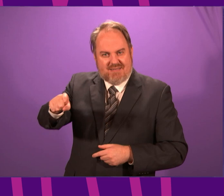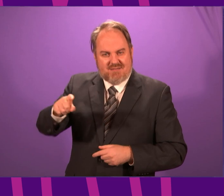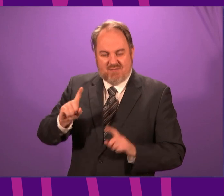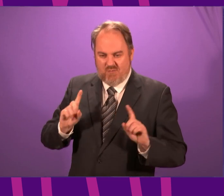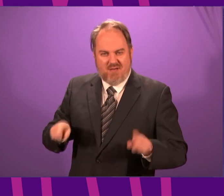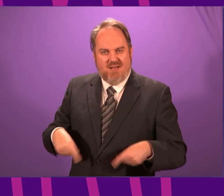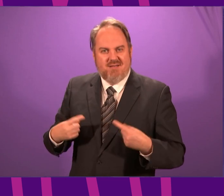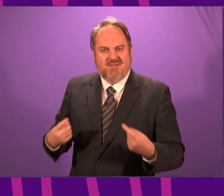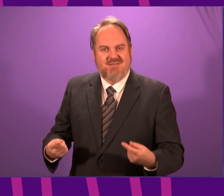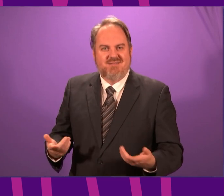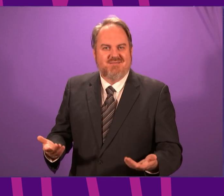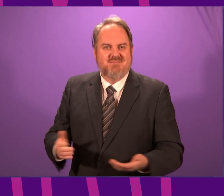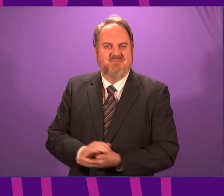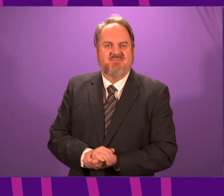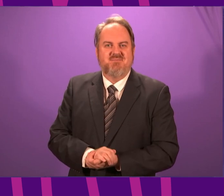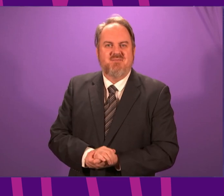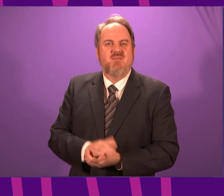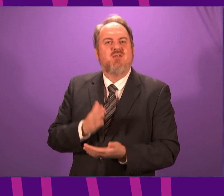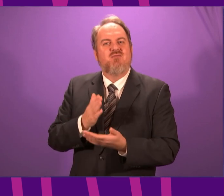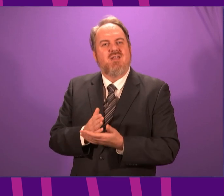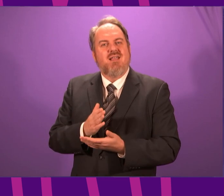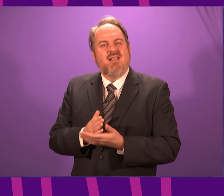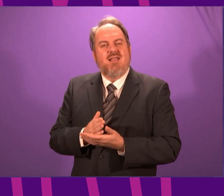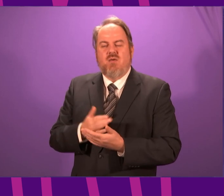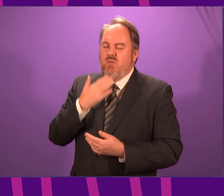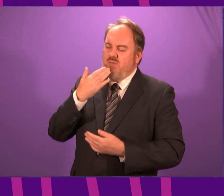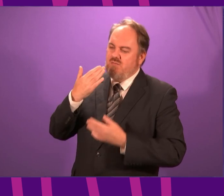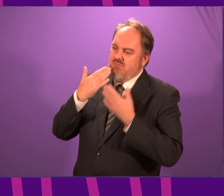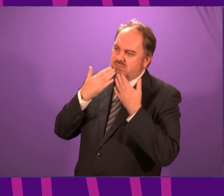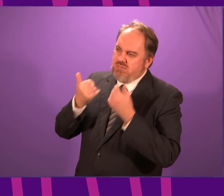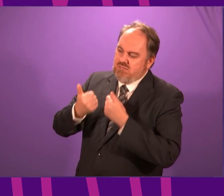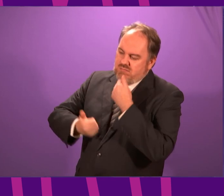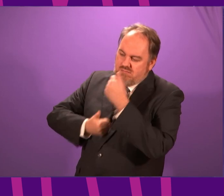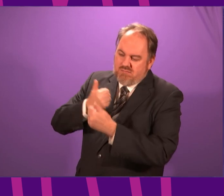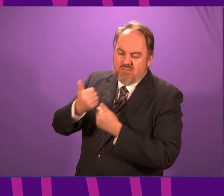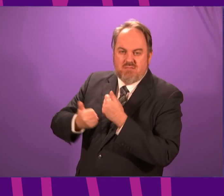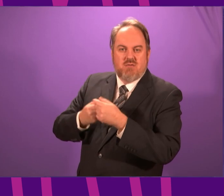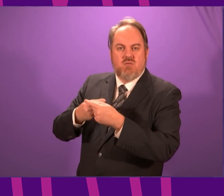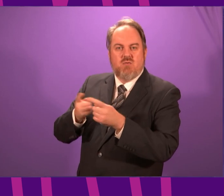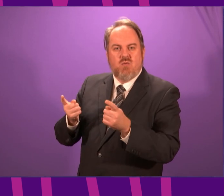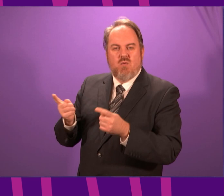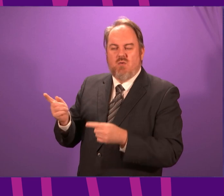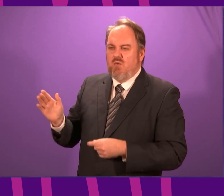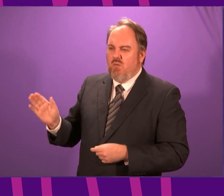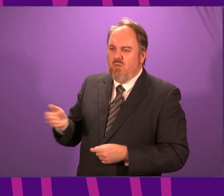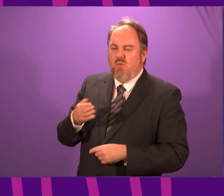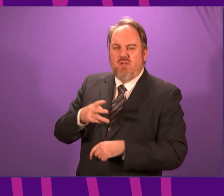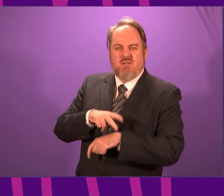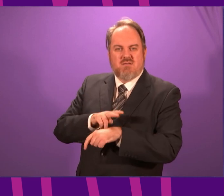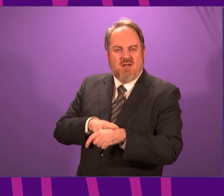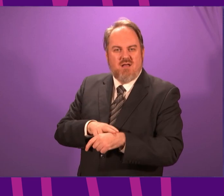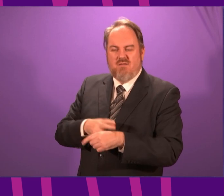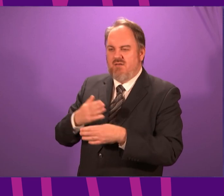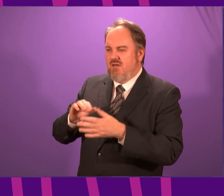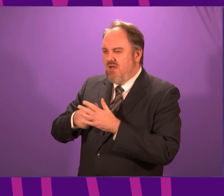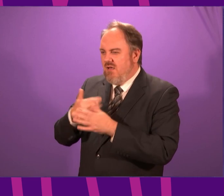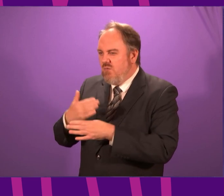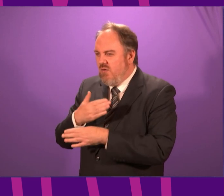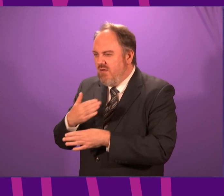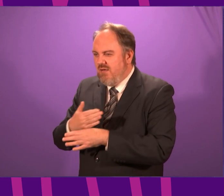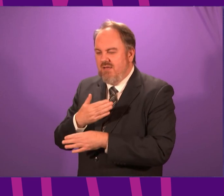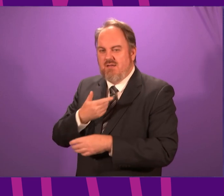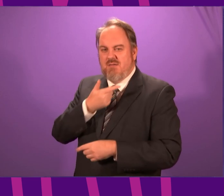in his speech. So can we pay tribute to all the people who have worked so hard behind the